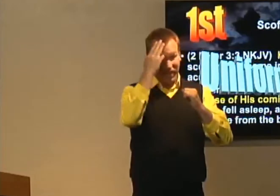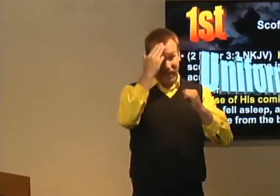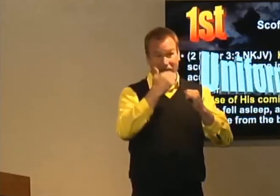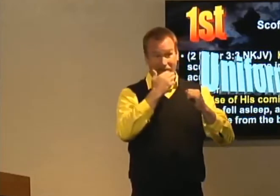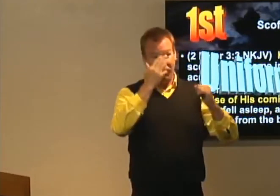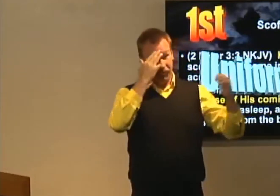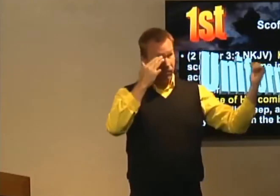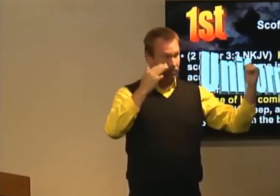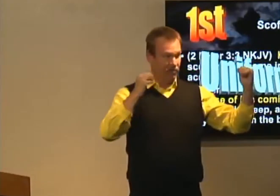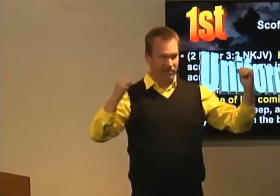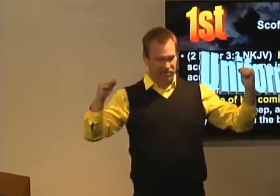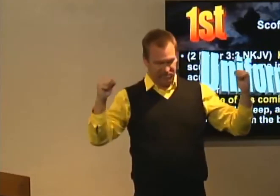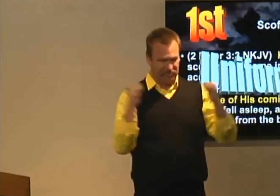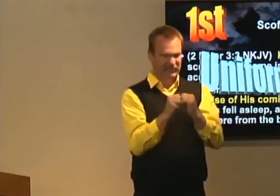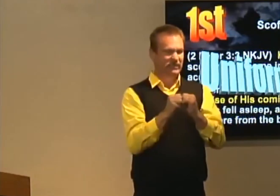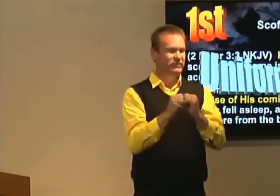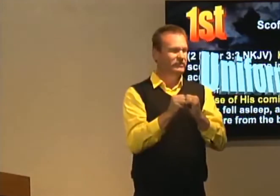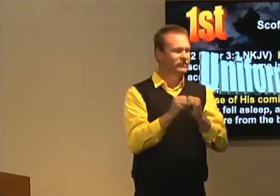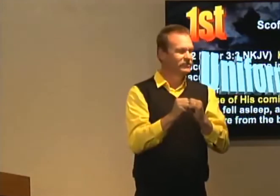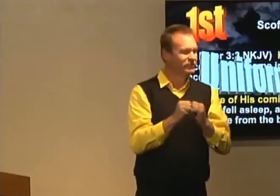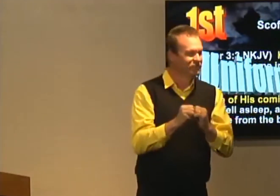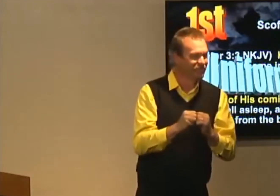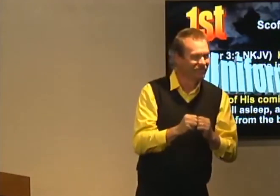They're stupid, as it were.